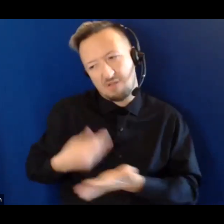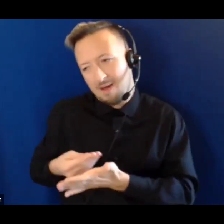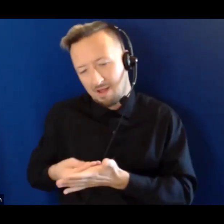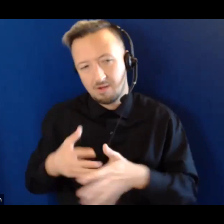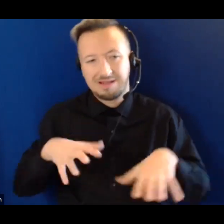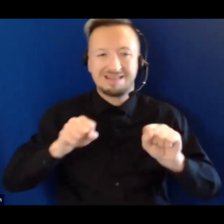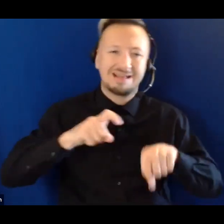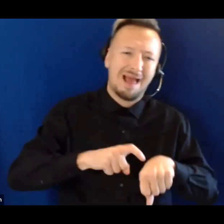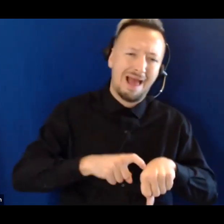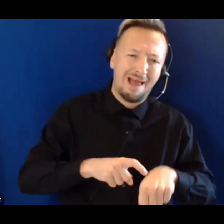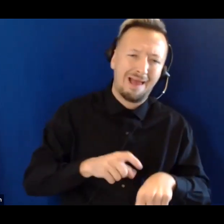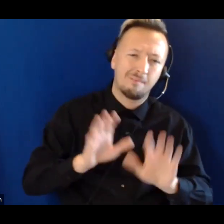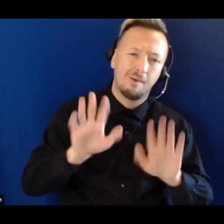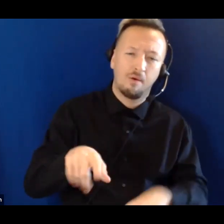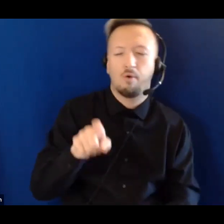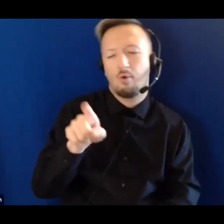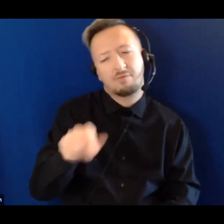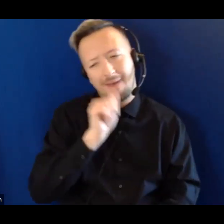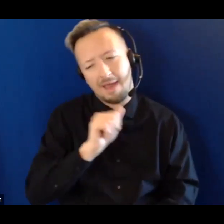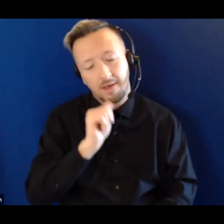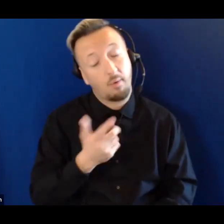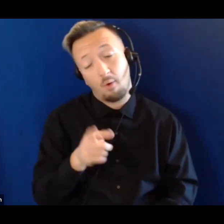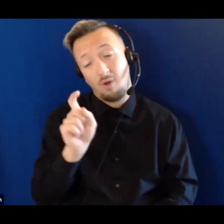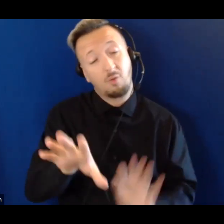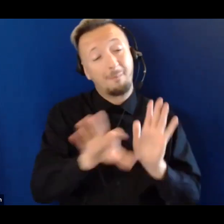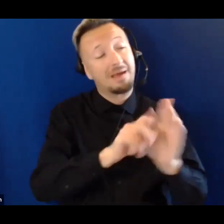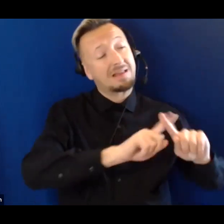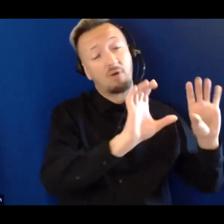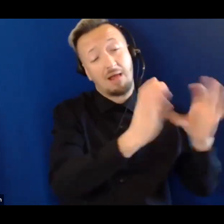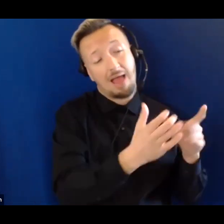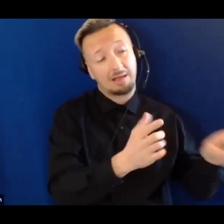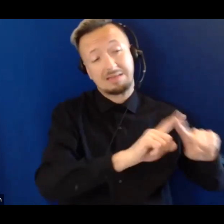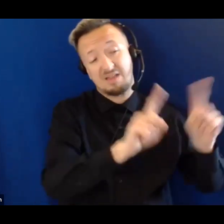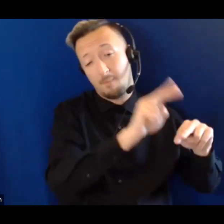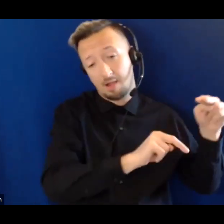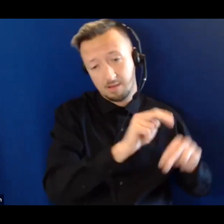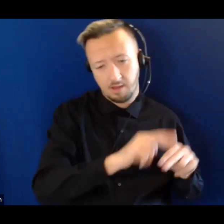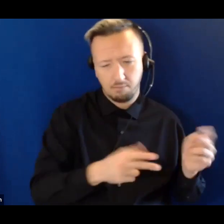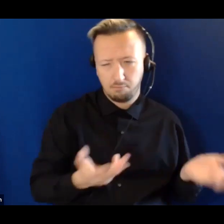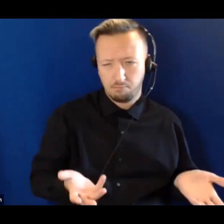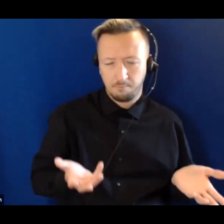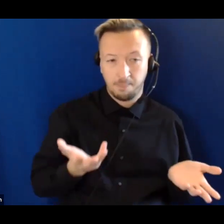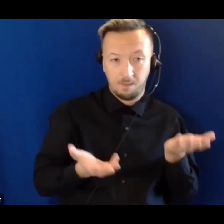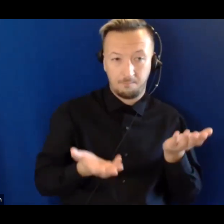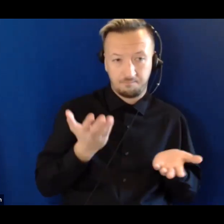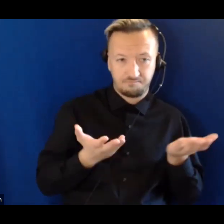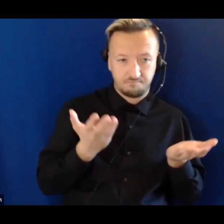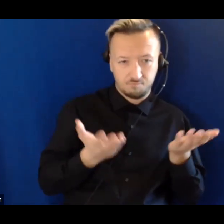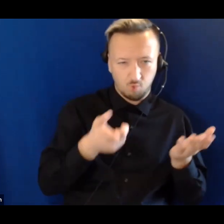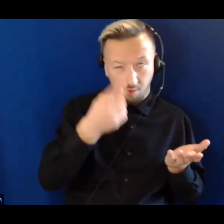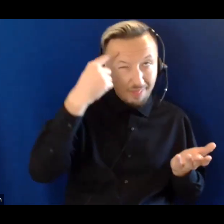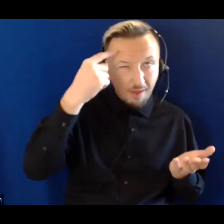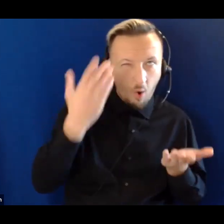you just have to wait it out. Guess you have to go to a different class in a different building, or whatever it is. And I know you're probably thinking like, you're thinking lawsuits